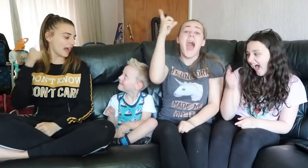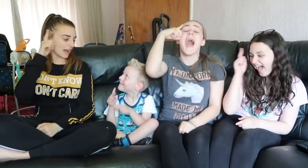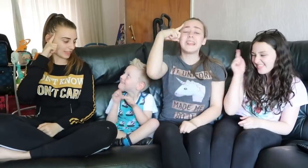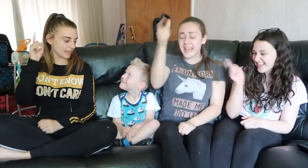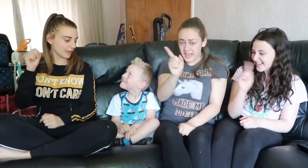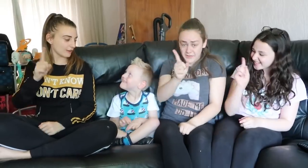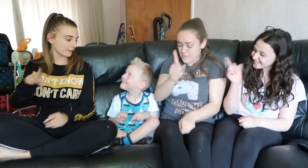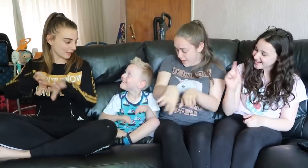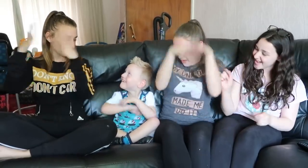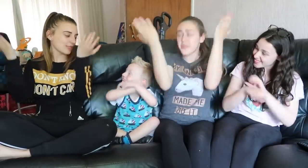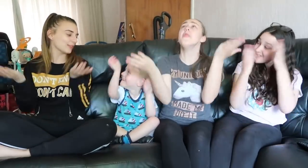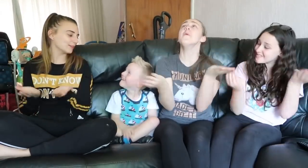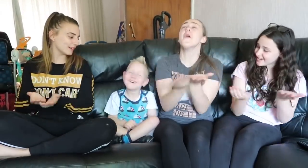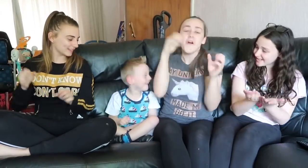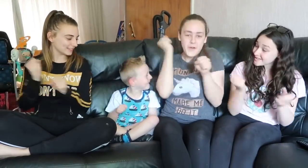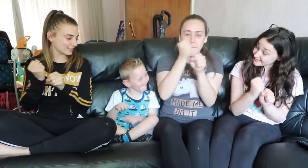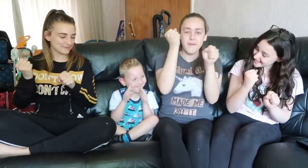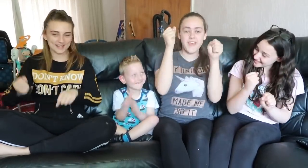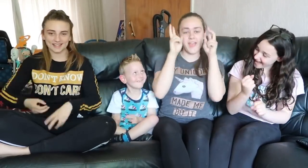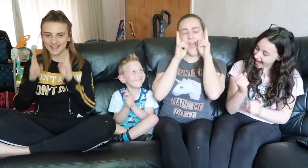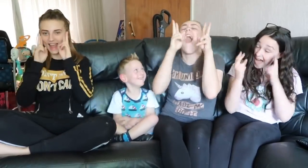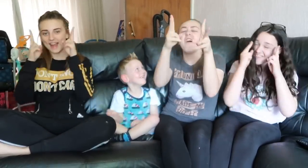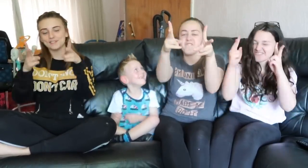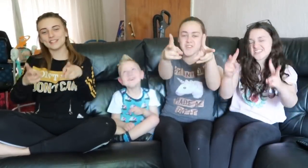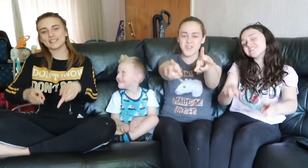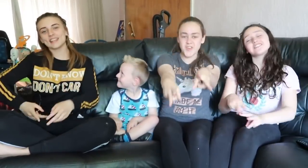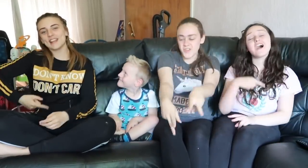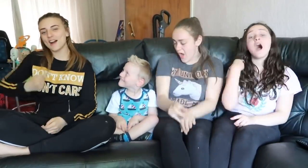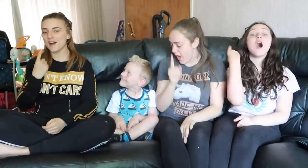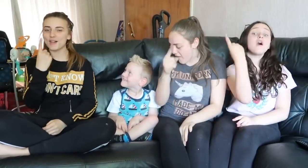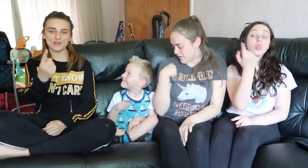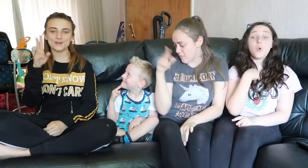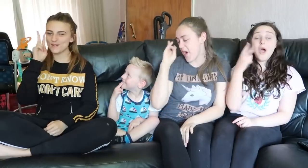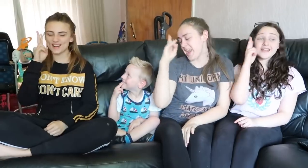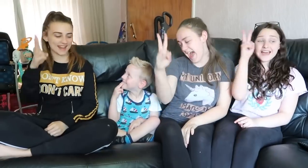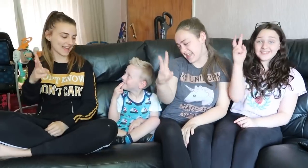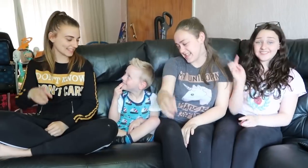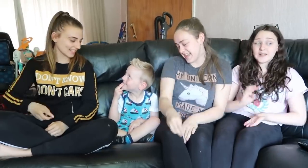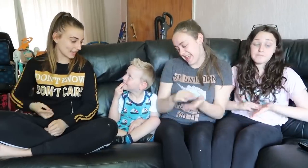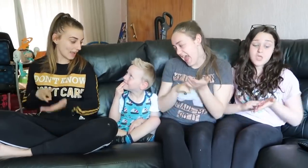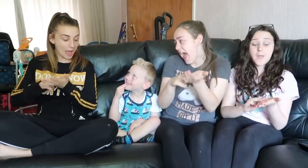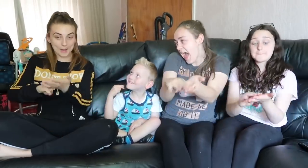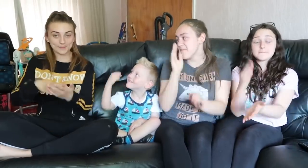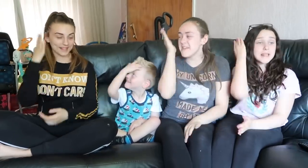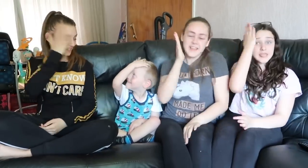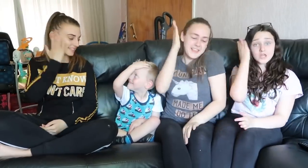I think of what the world could be. A vision of the one I see. A million